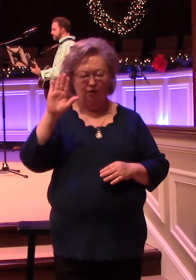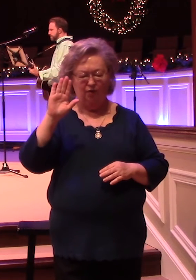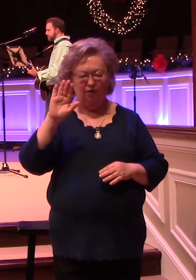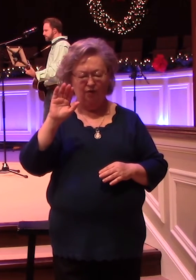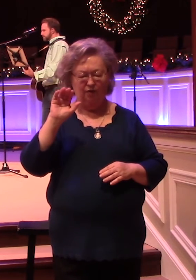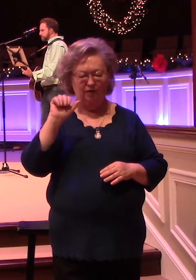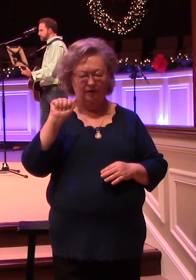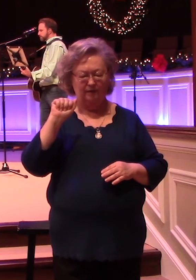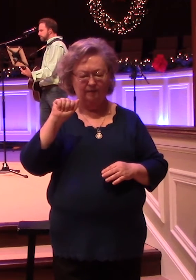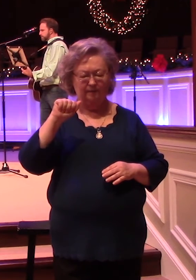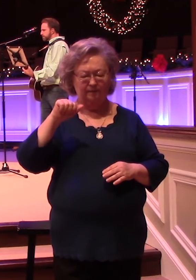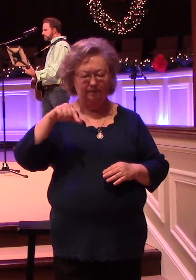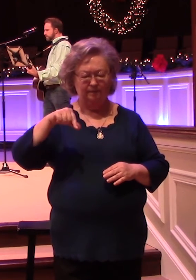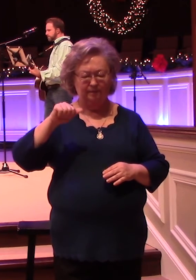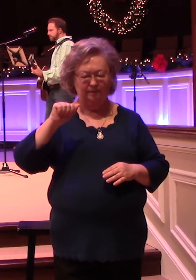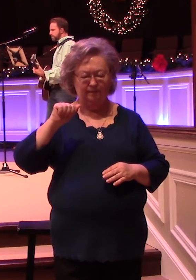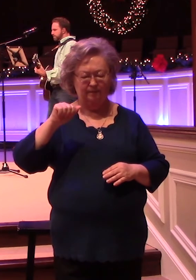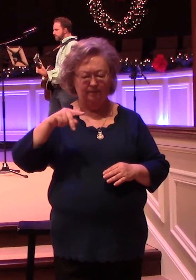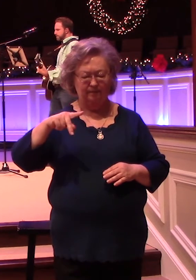obedience,